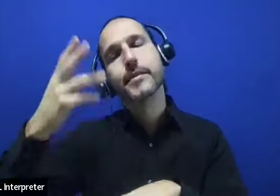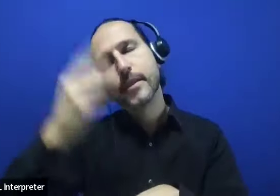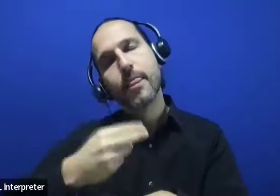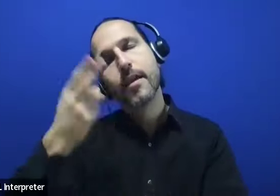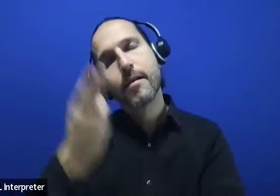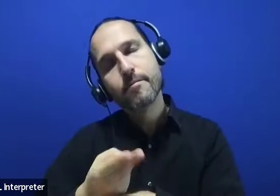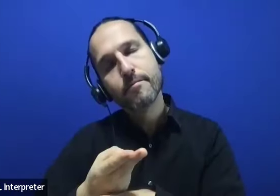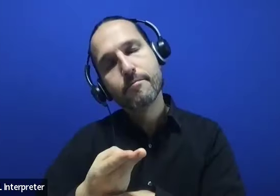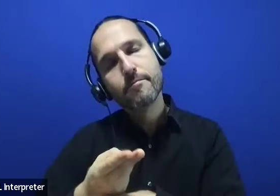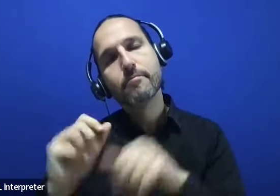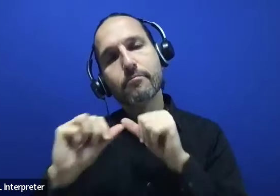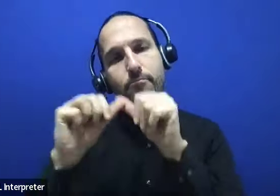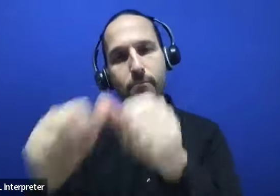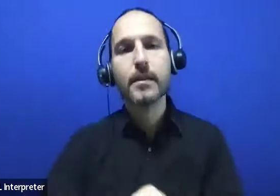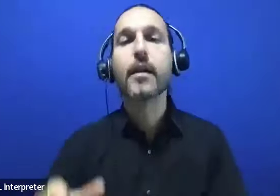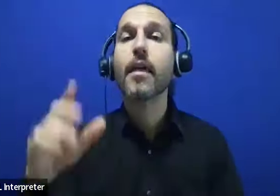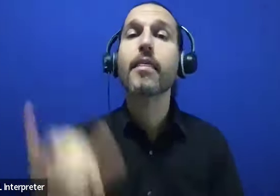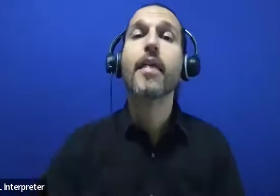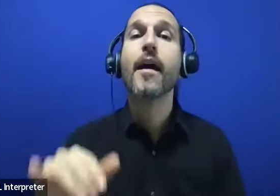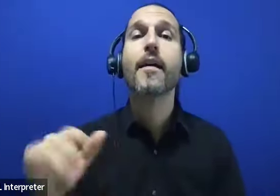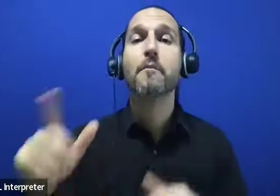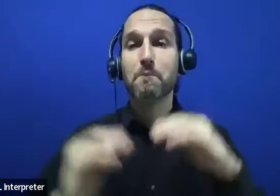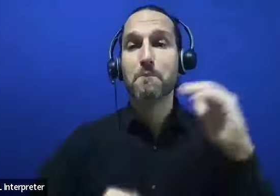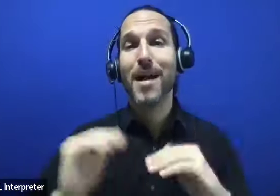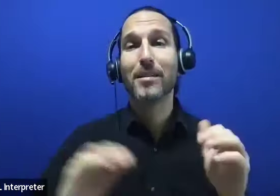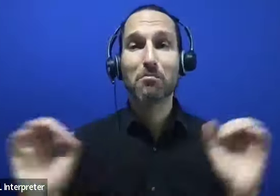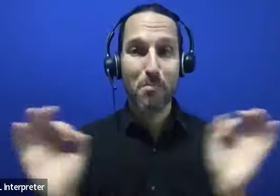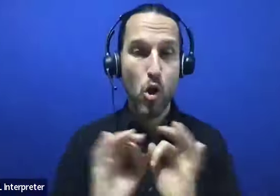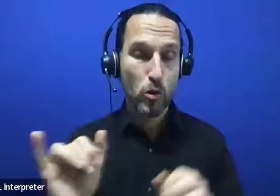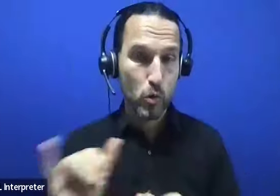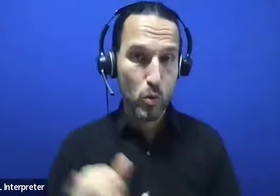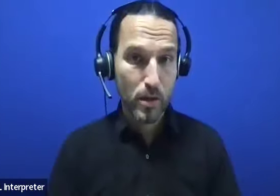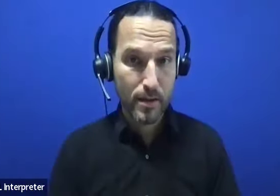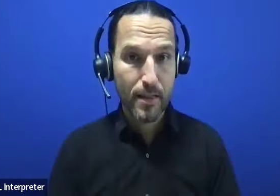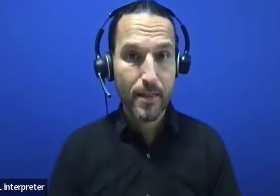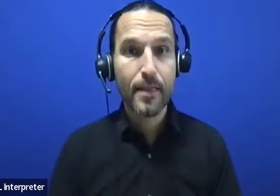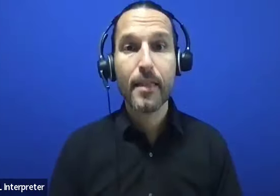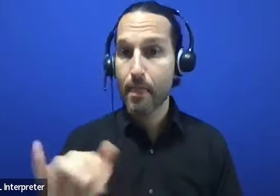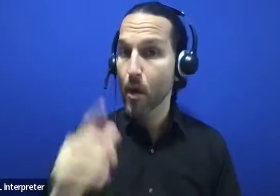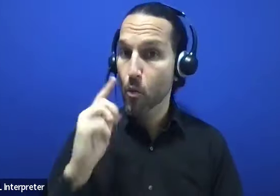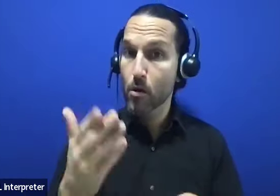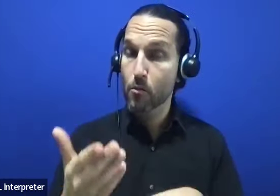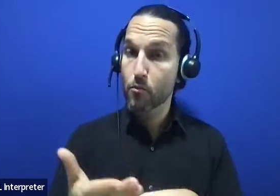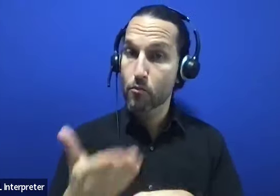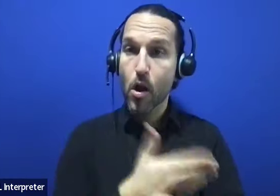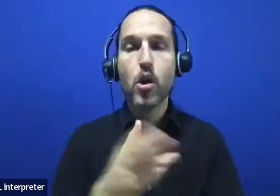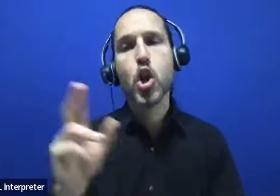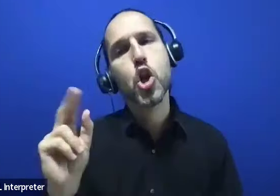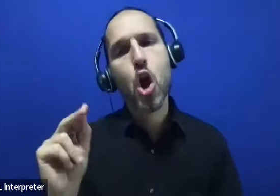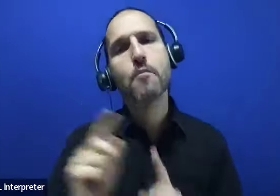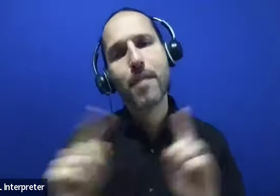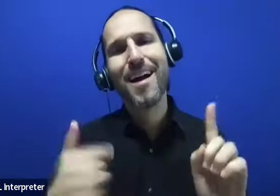is very, very important. And the vestibular sense is very, very important. Does the vestibular sense improve? I don't think it does, but I